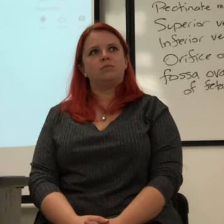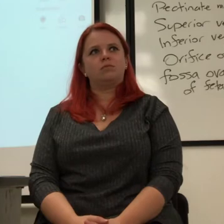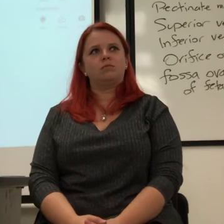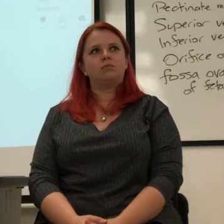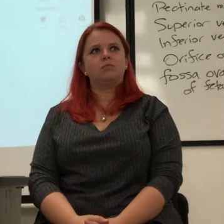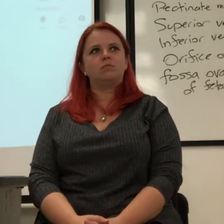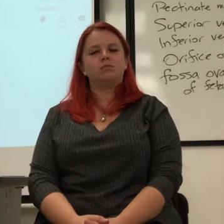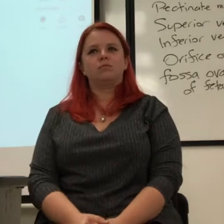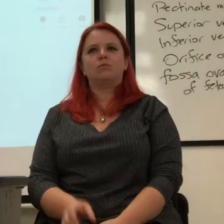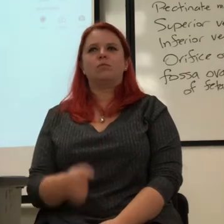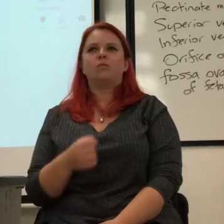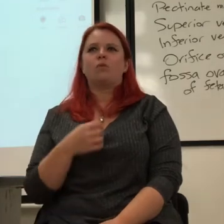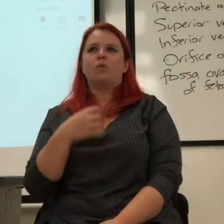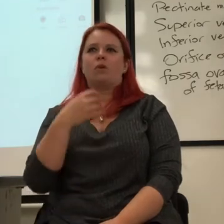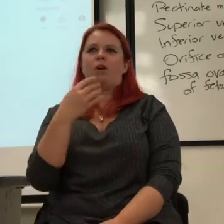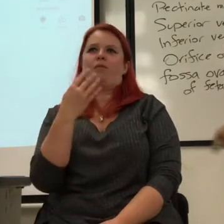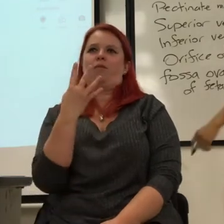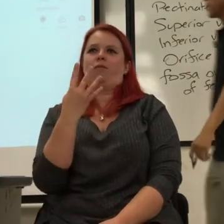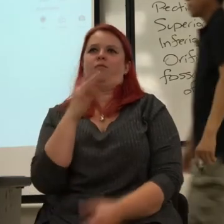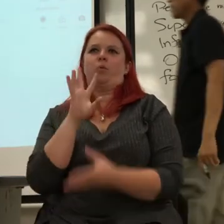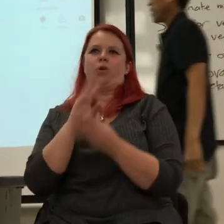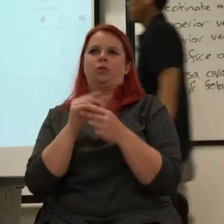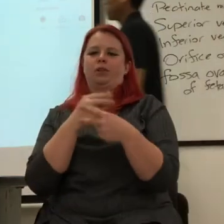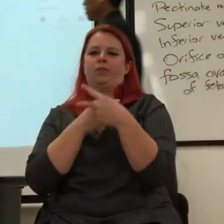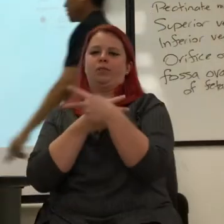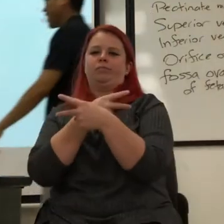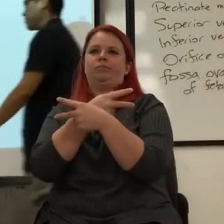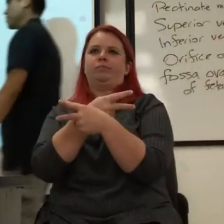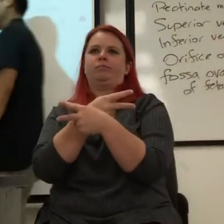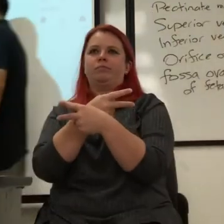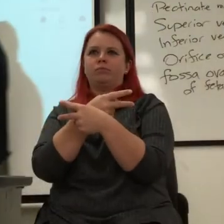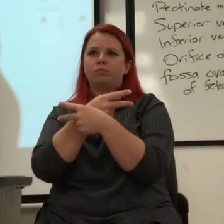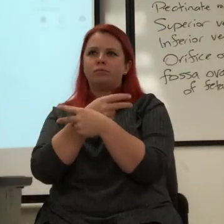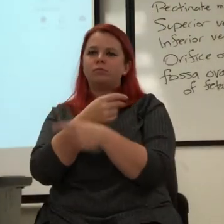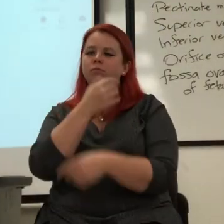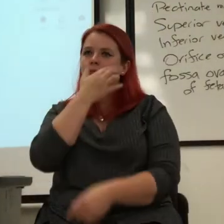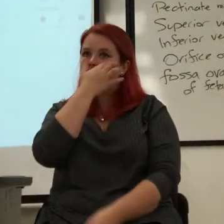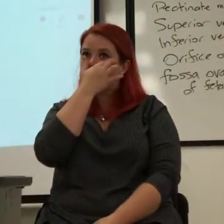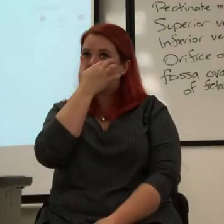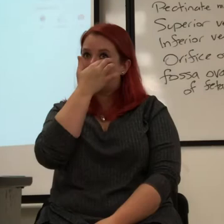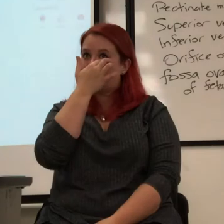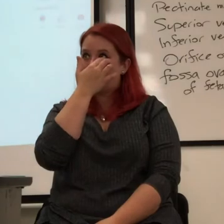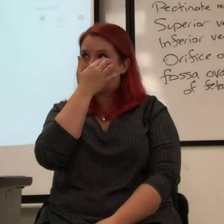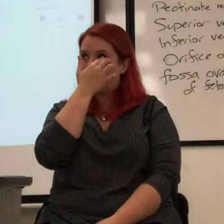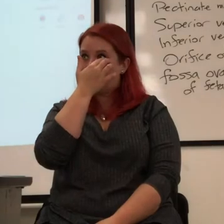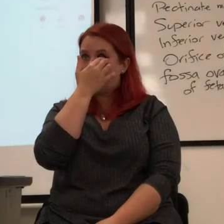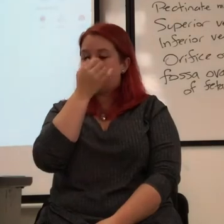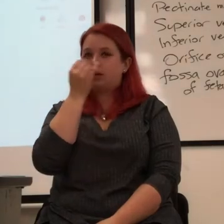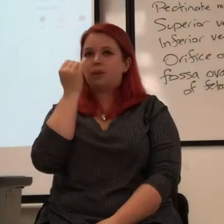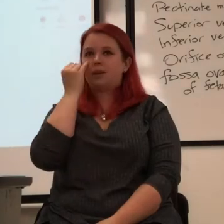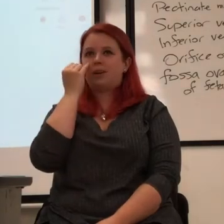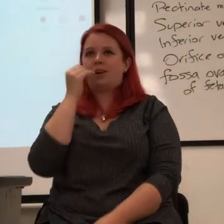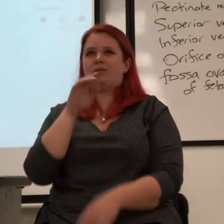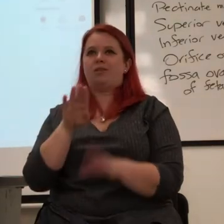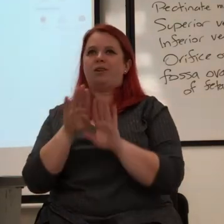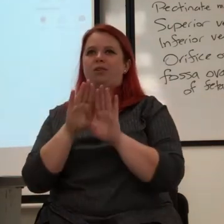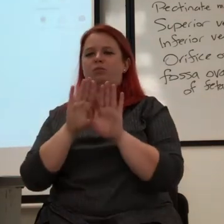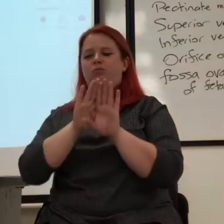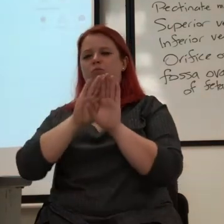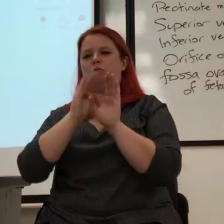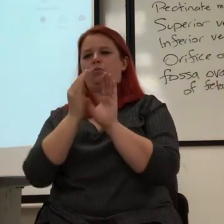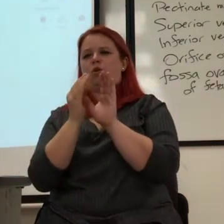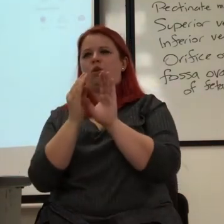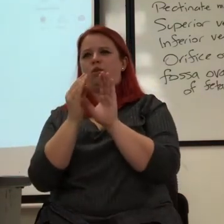Four, two right, two left pulmonary veins at the left atrium. If we kind of hide that wall and